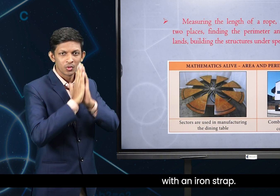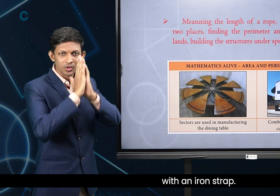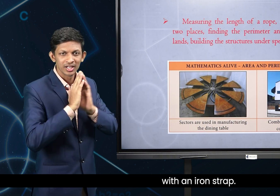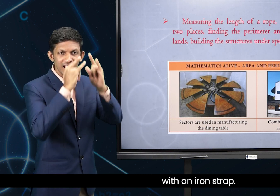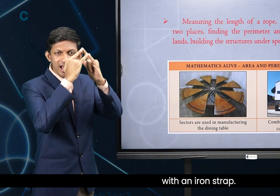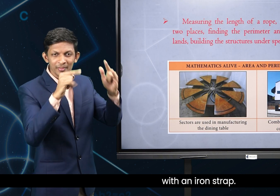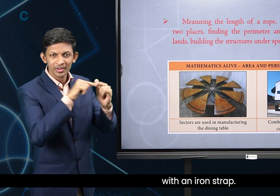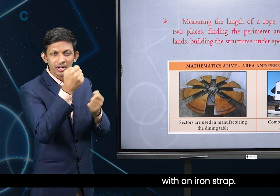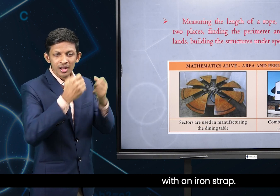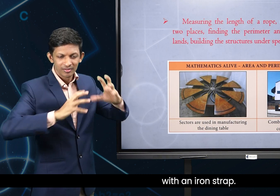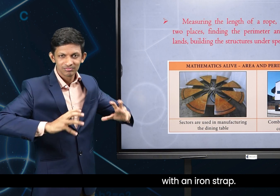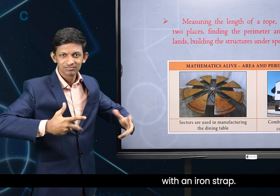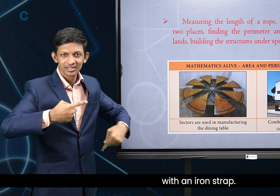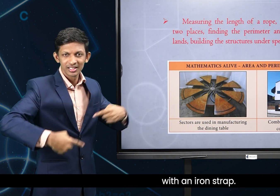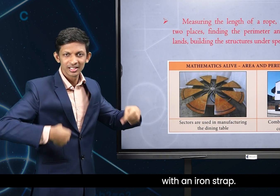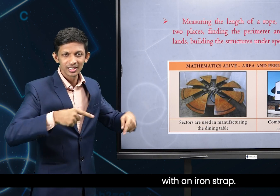an iron strap.